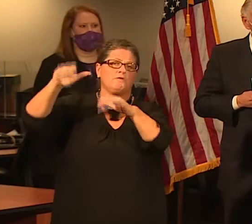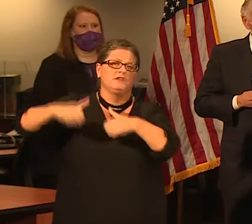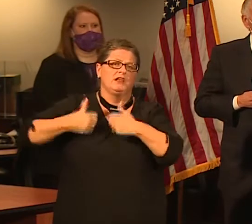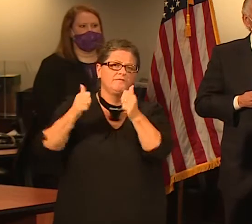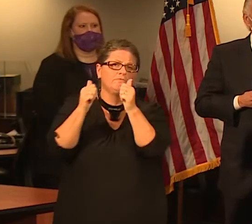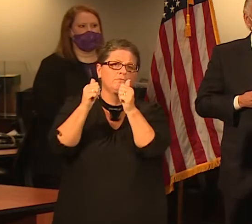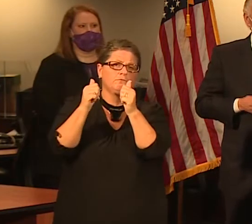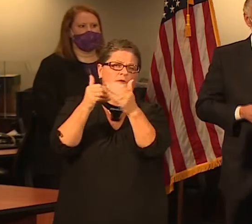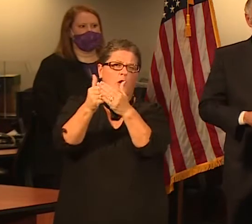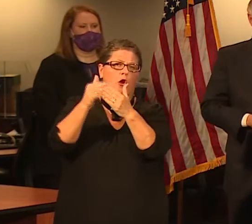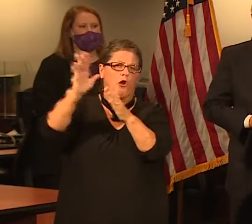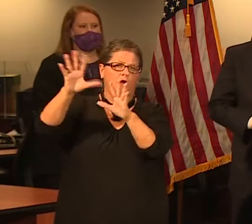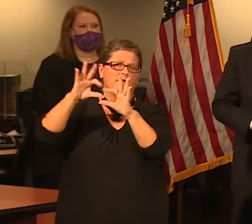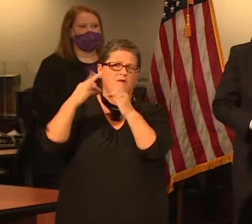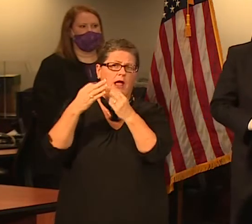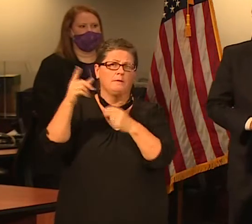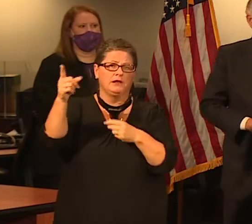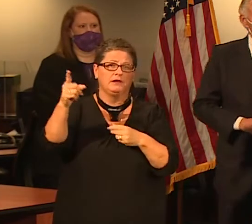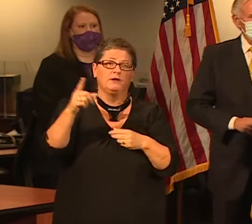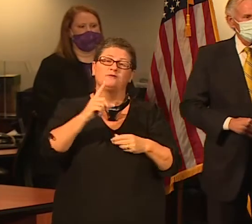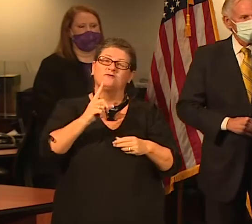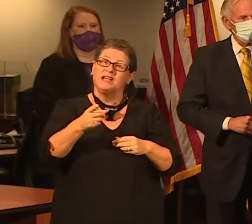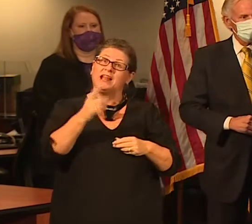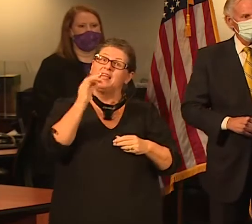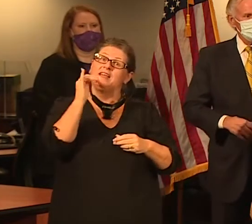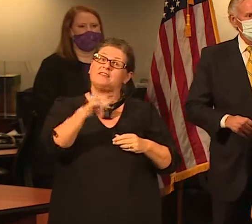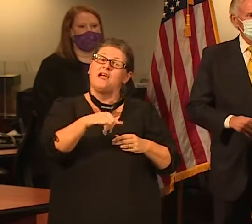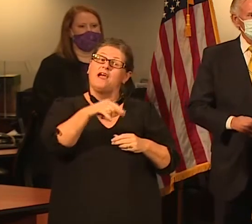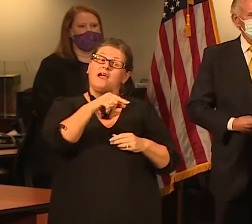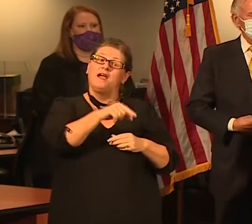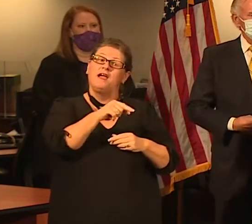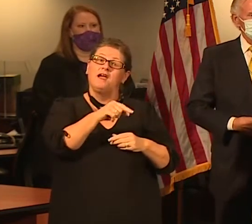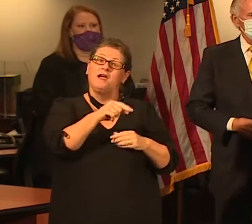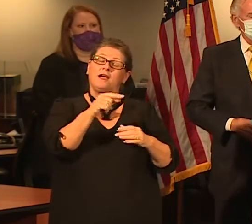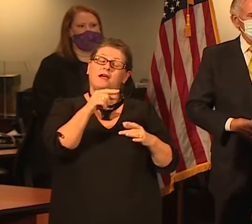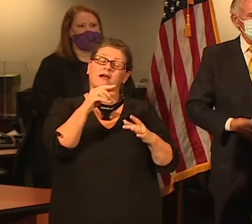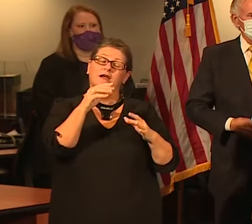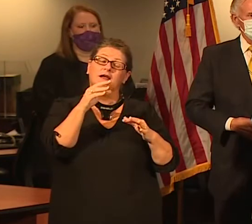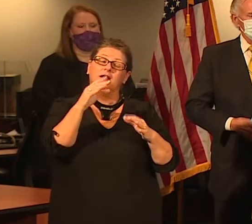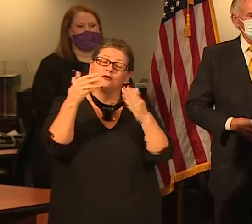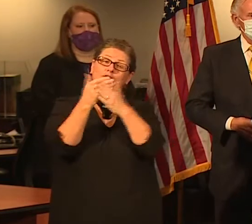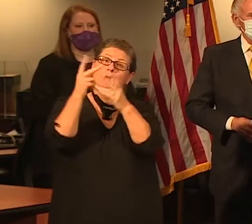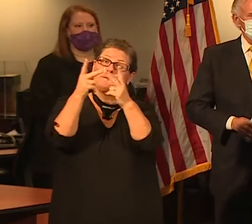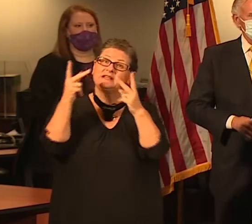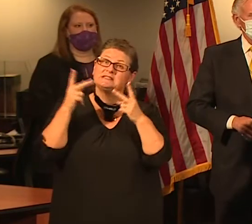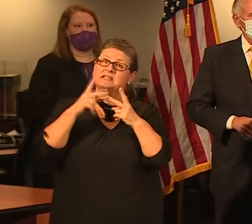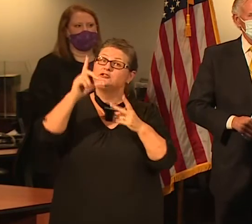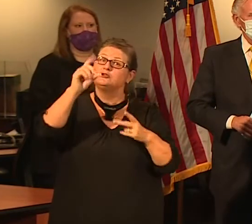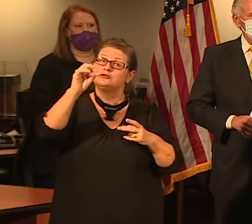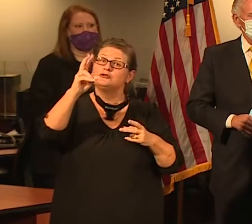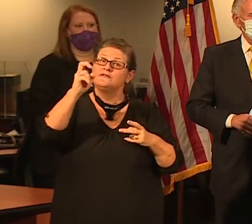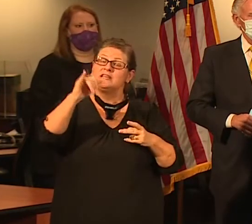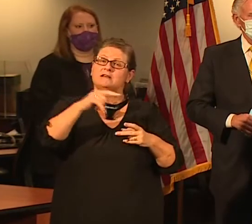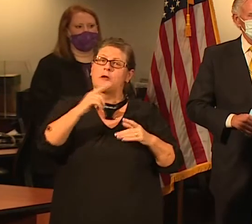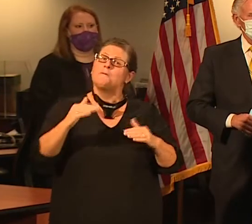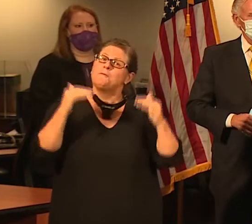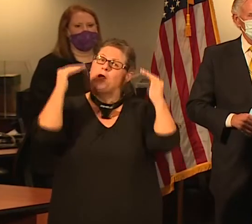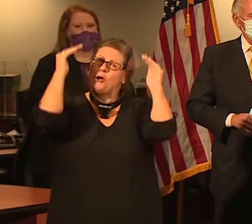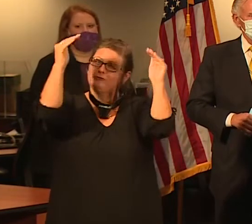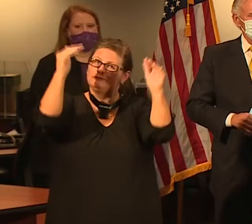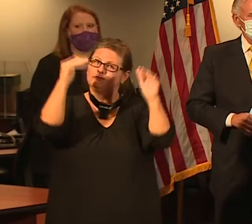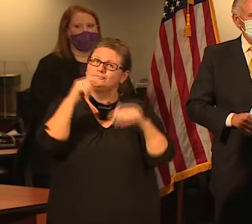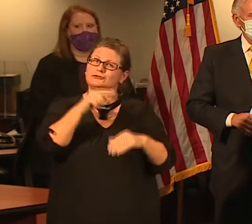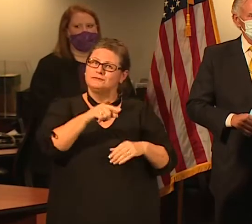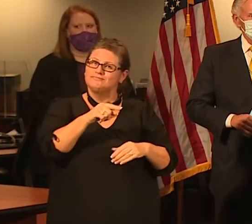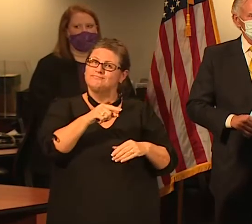her family. And actually, this is a promotion for Dr. Duvie, and so we're very happy for her. We will miss her. She has been an asset to DHEC.